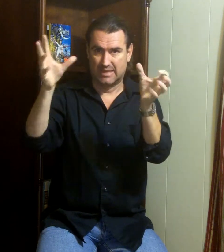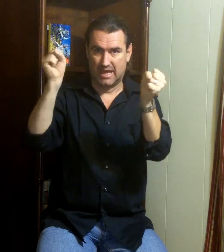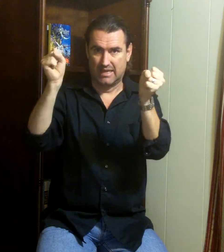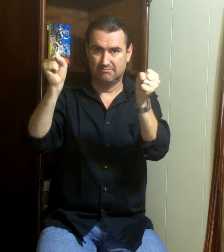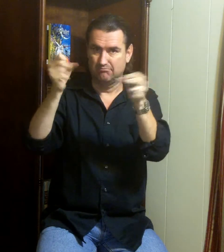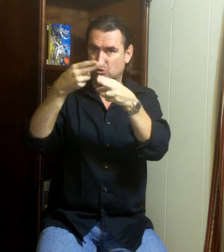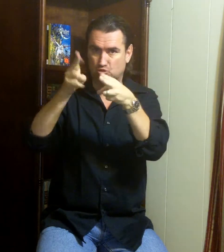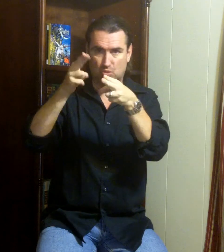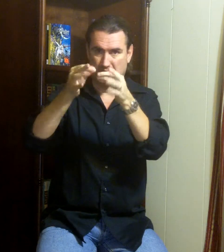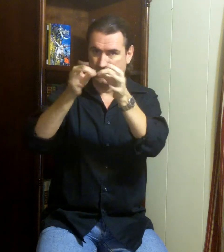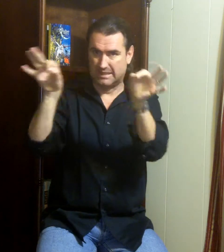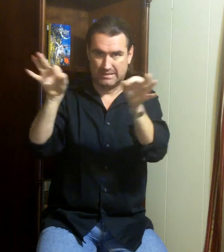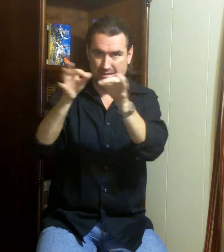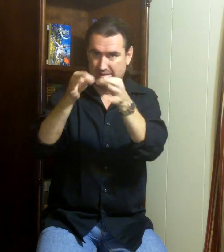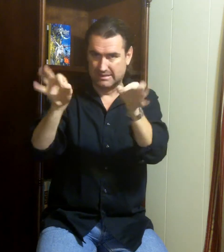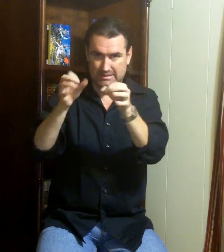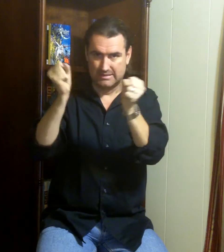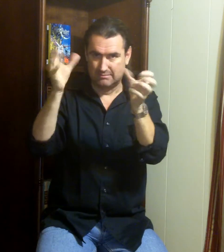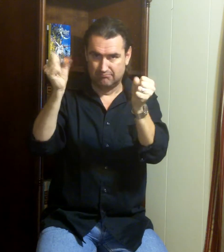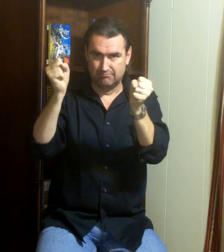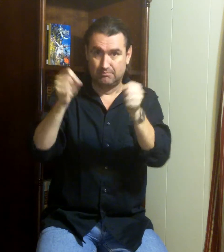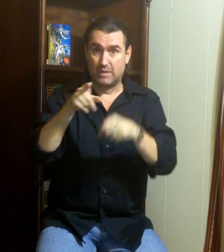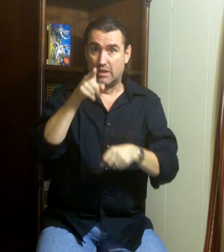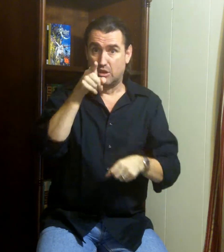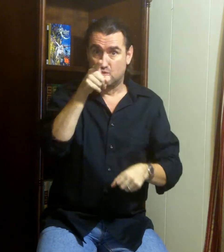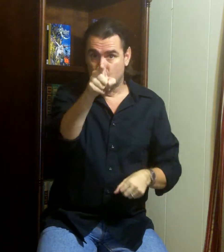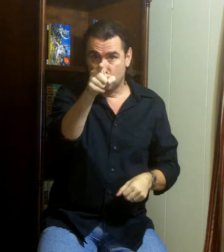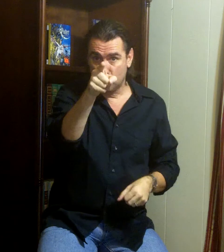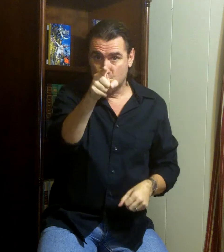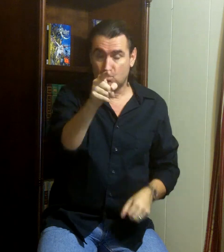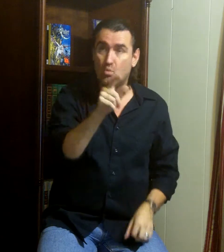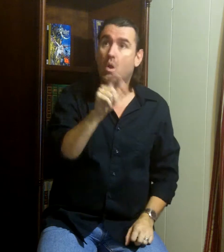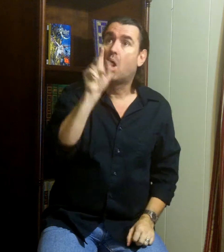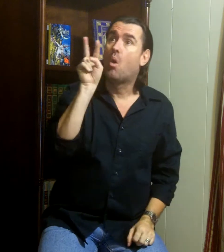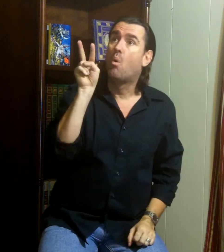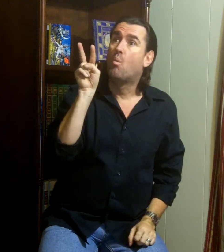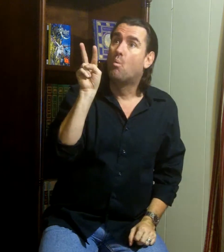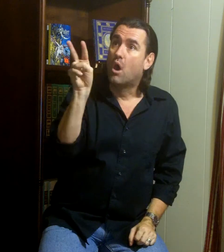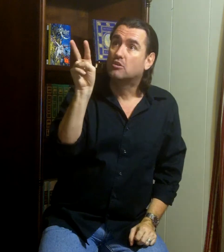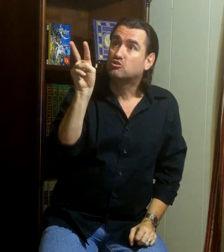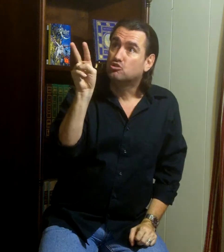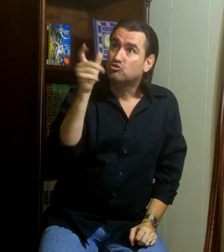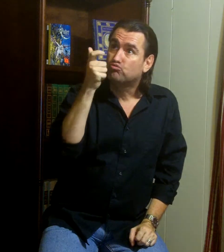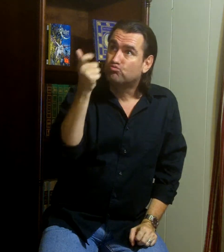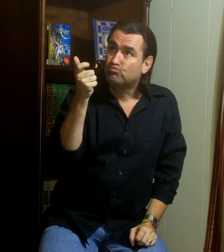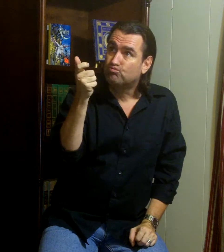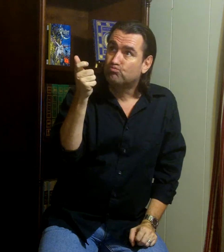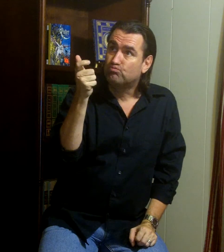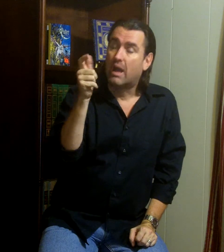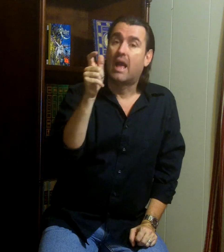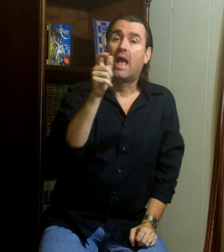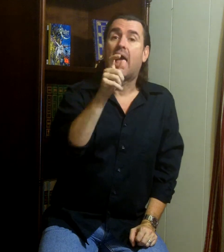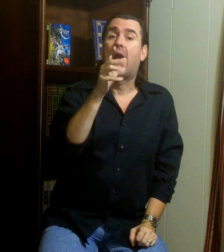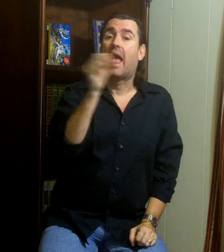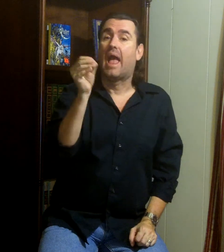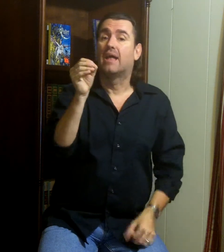time, and you watch that signed sentence, and you'll translate it